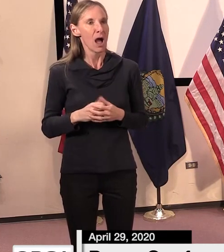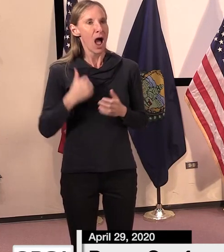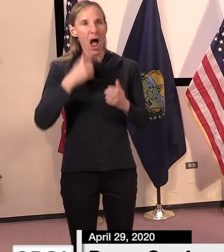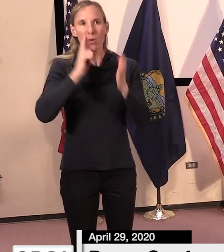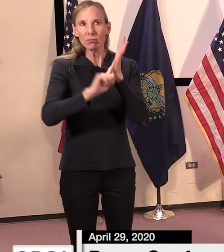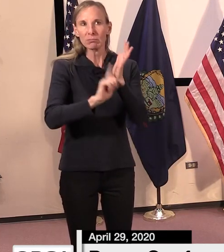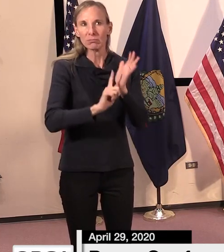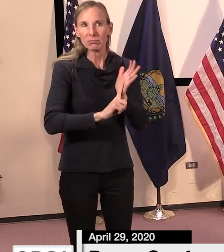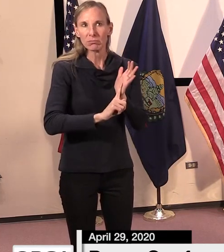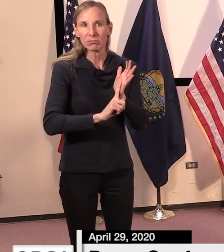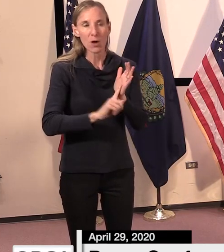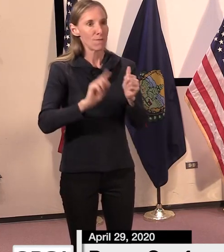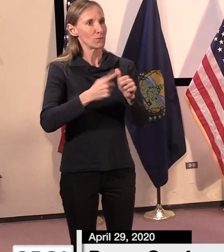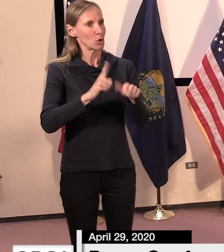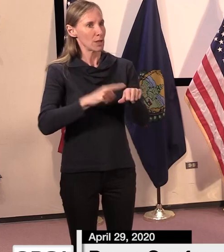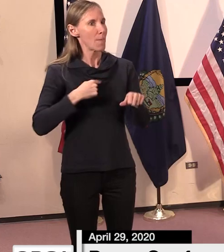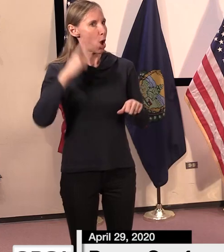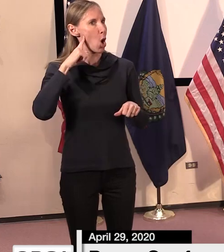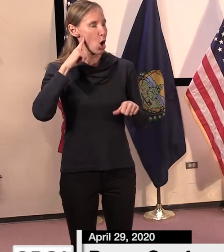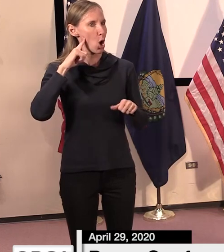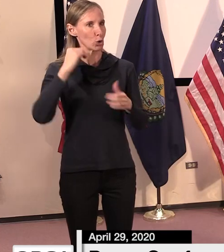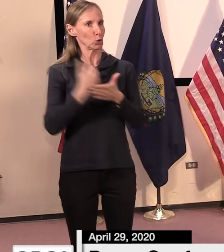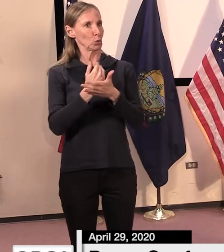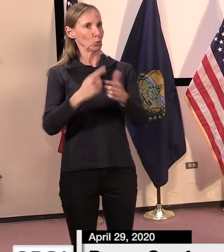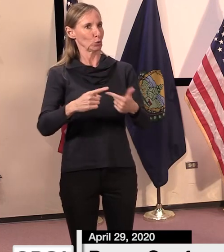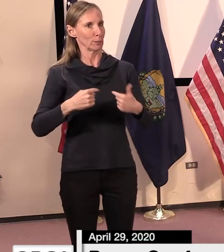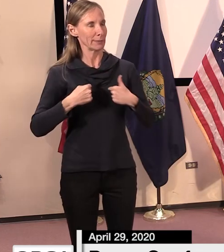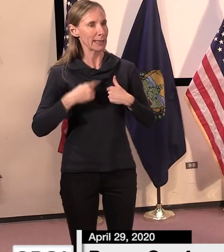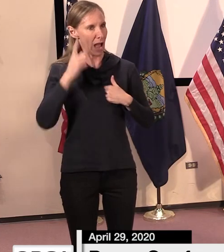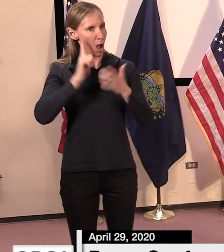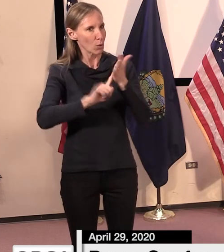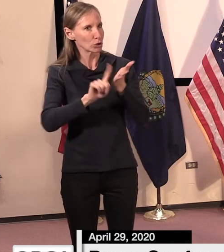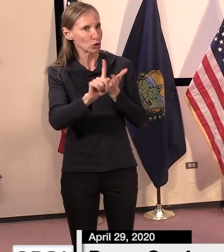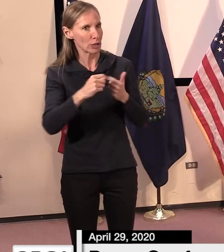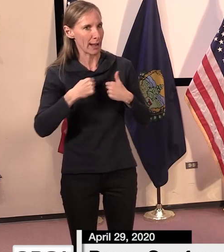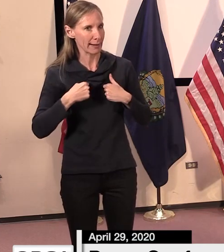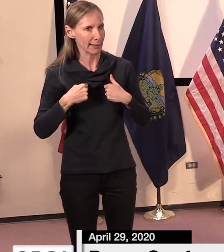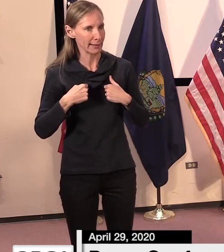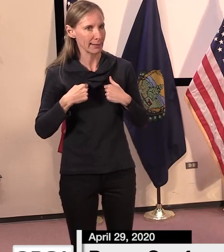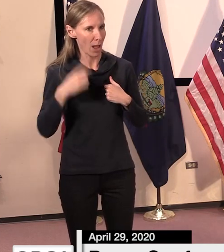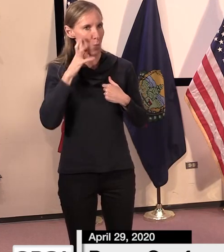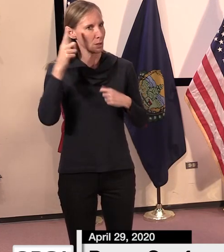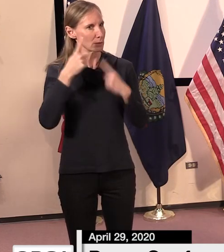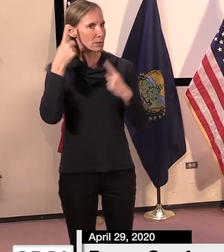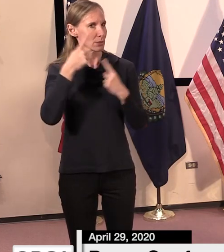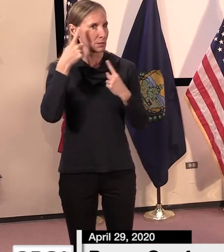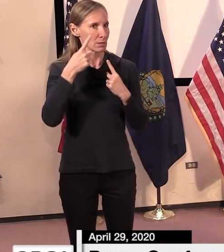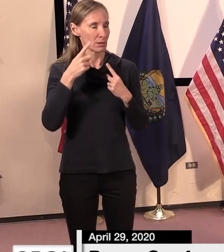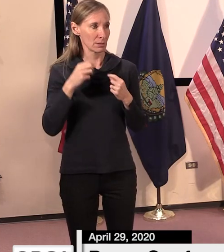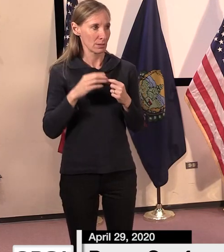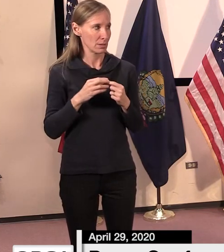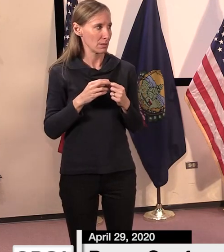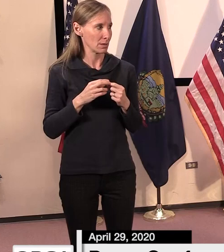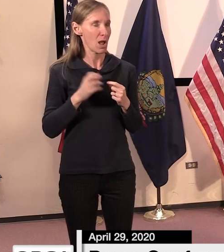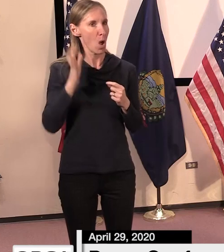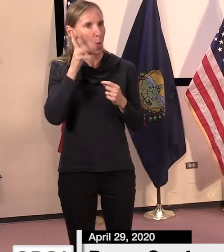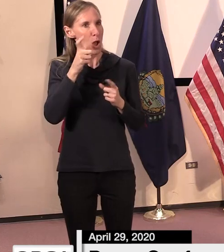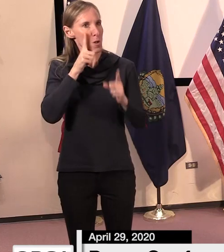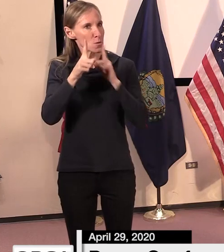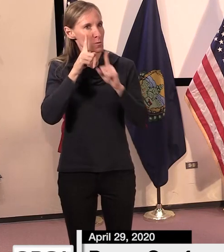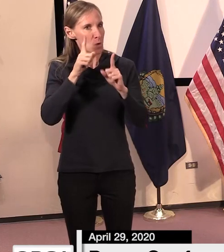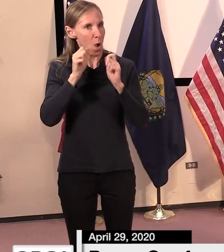we'll take a look at that. It's the first I've heard of that. So we'll take that into consideration, and maybe we'll talk with